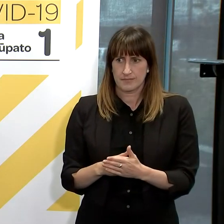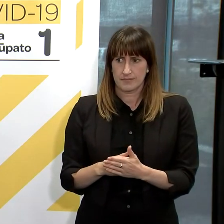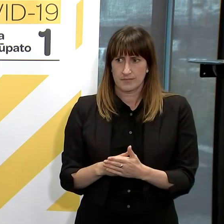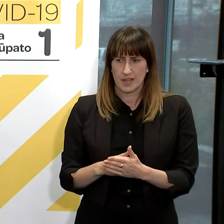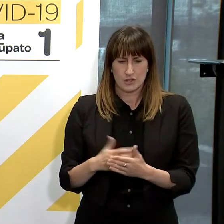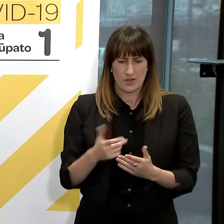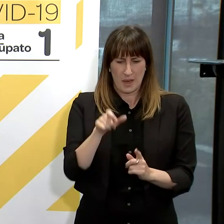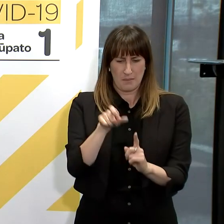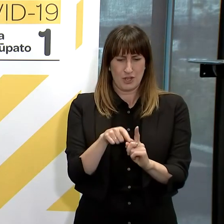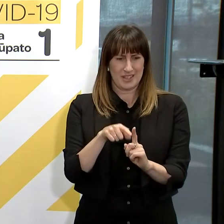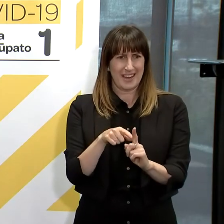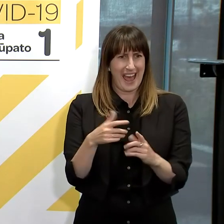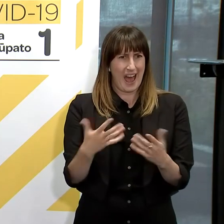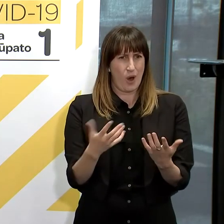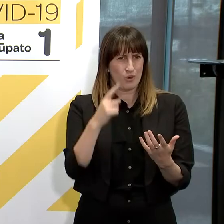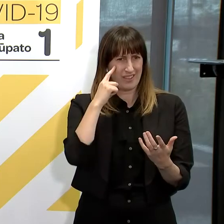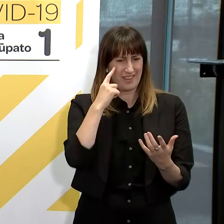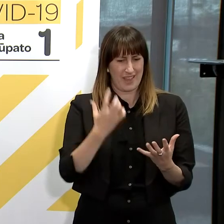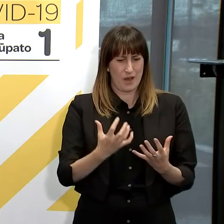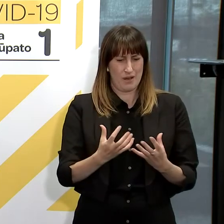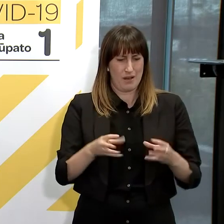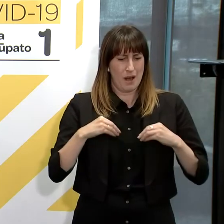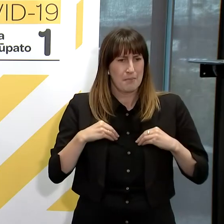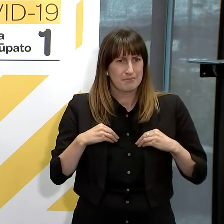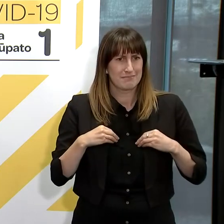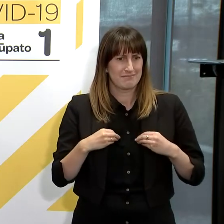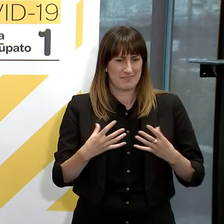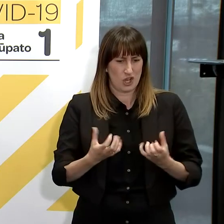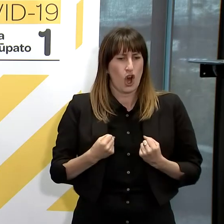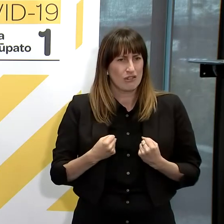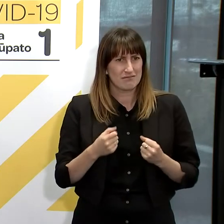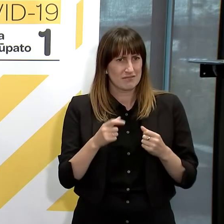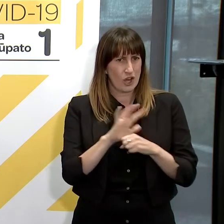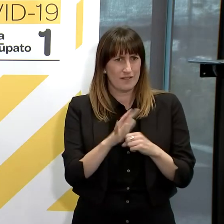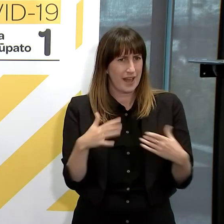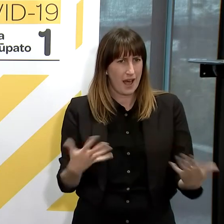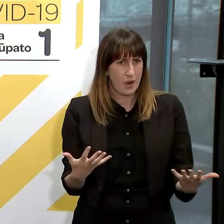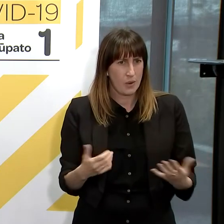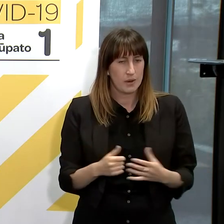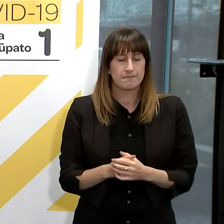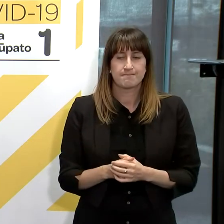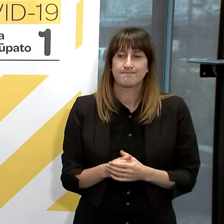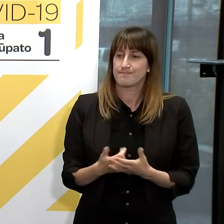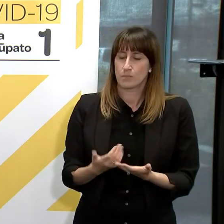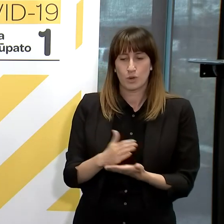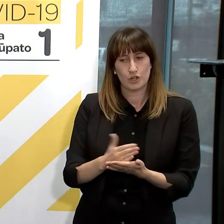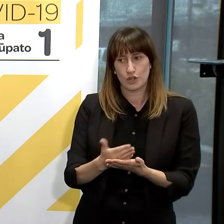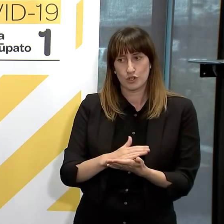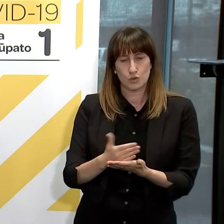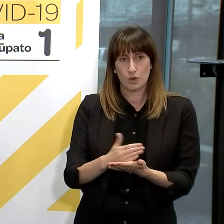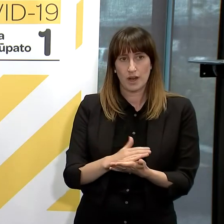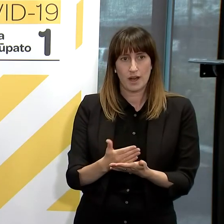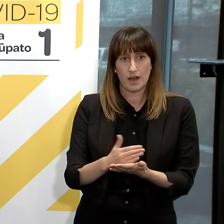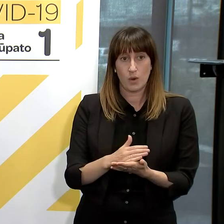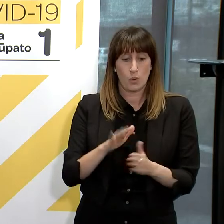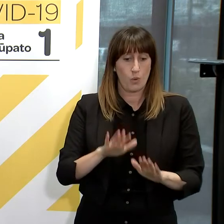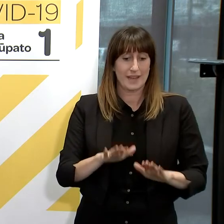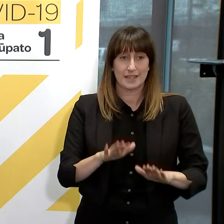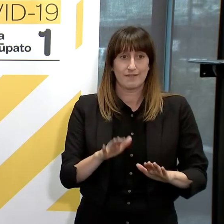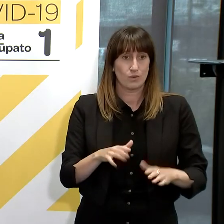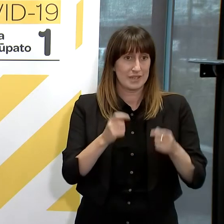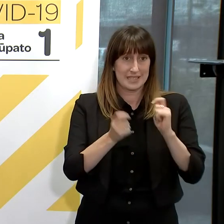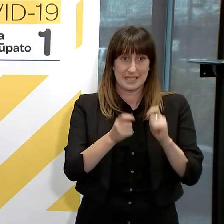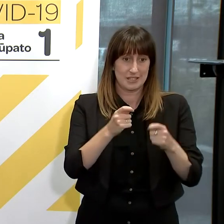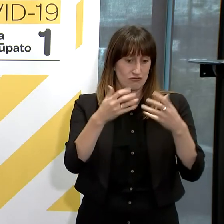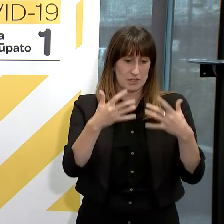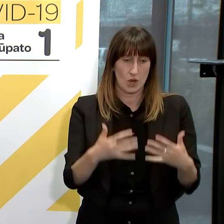get infected? We don't know yet. As I say, we're still waiting for the further test results to come back. It may be